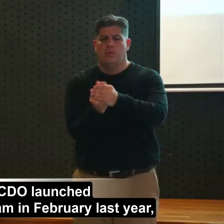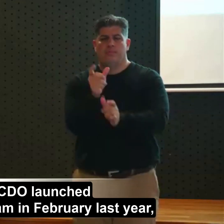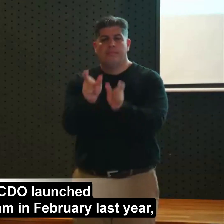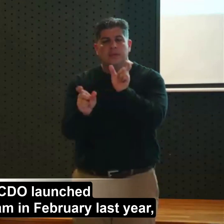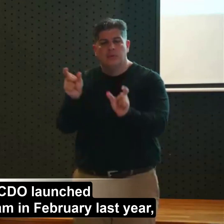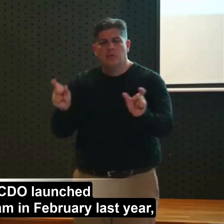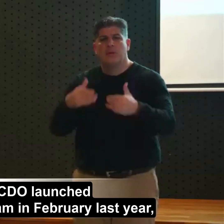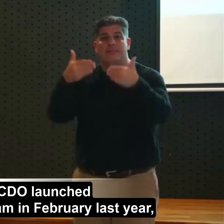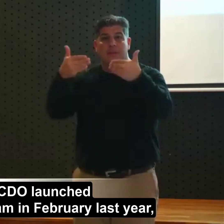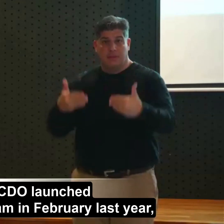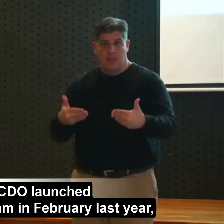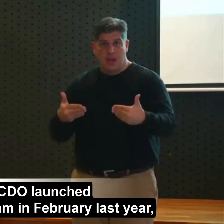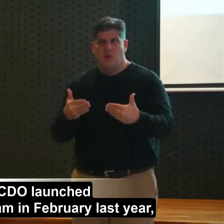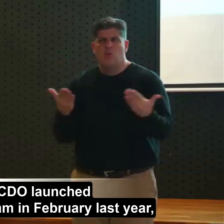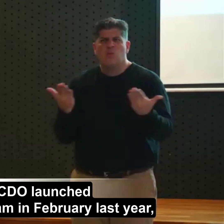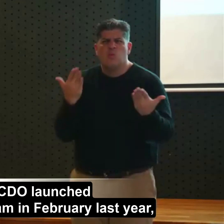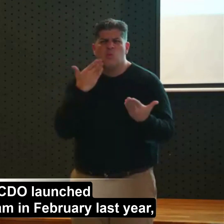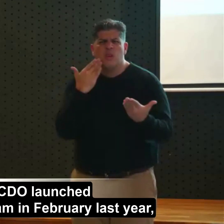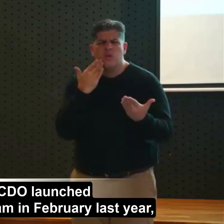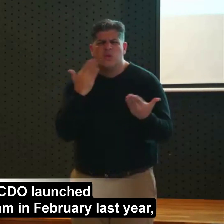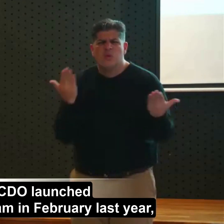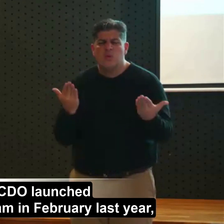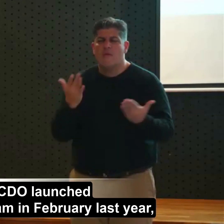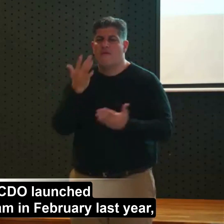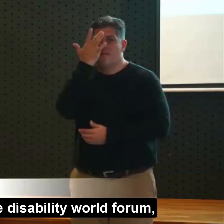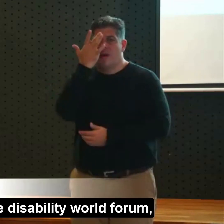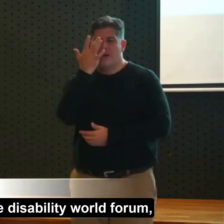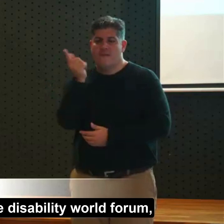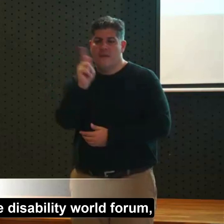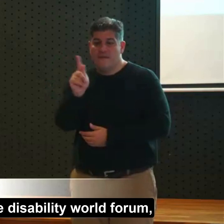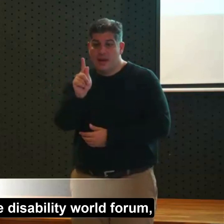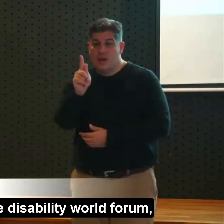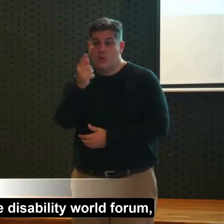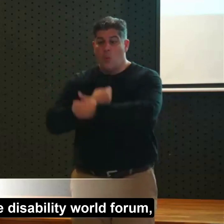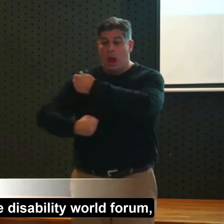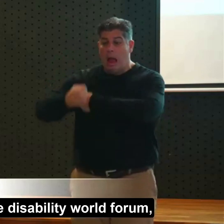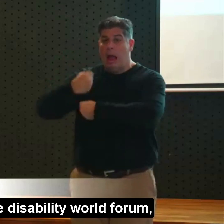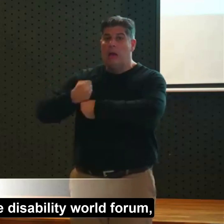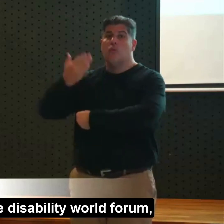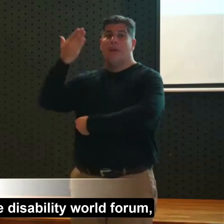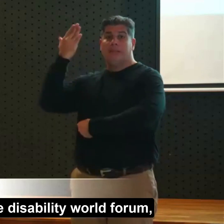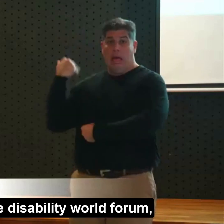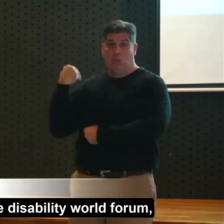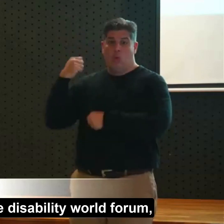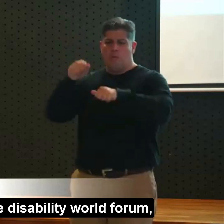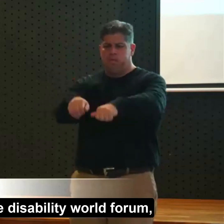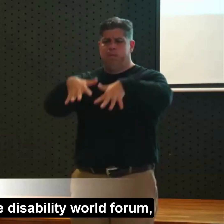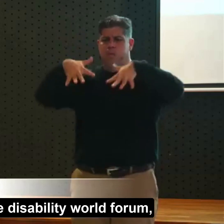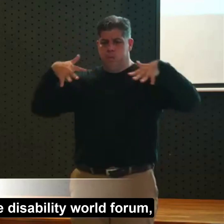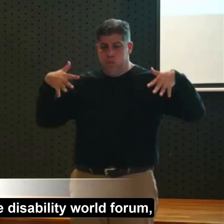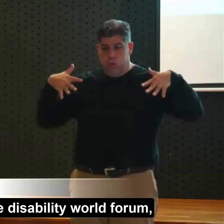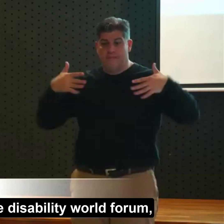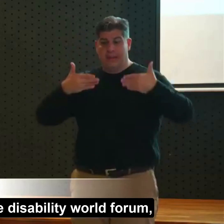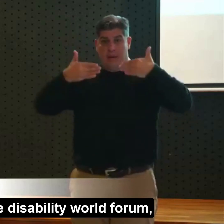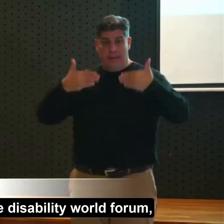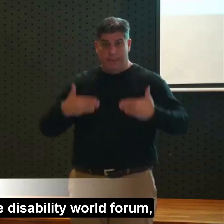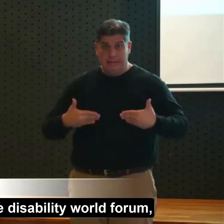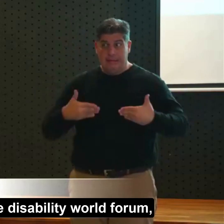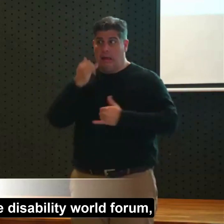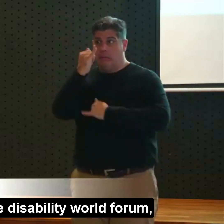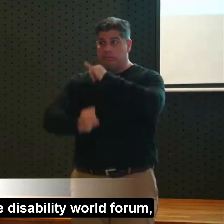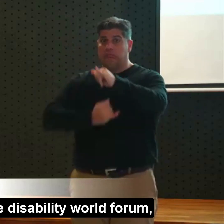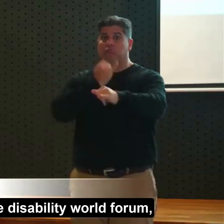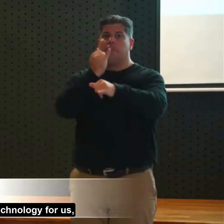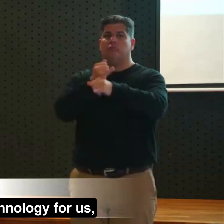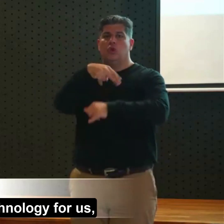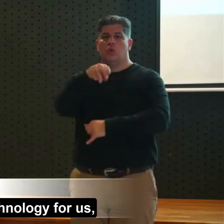they launched a special program in February last year in Norway in the Disability